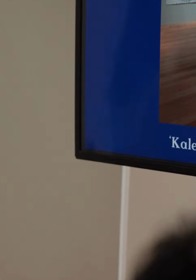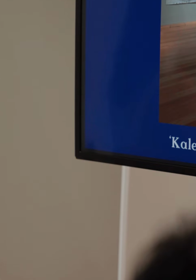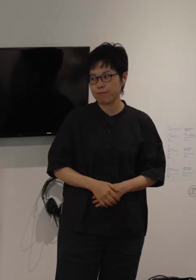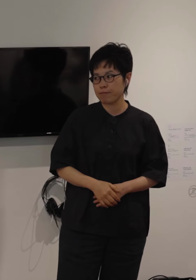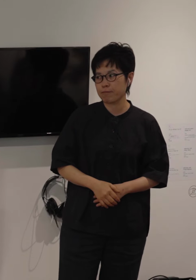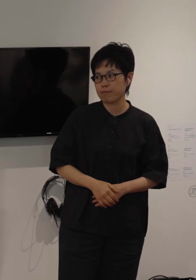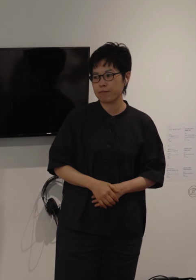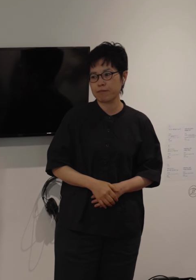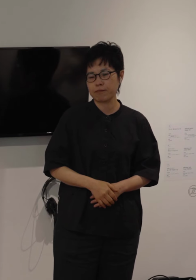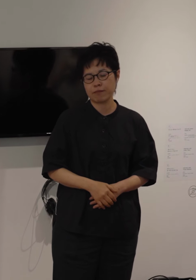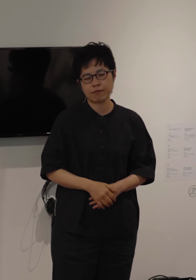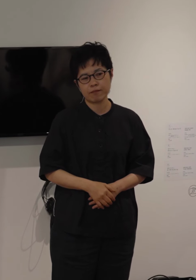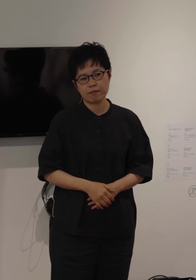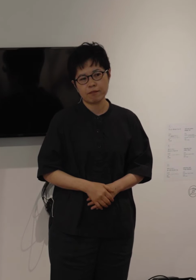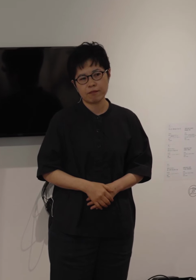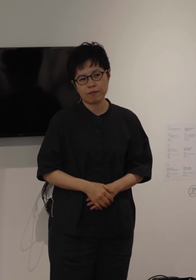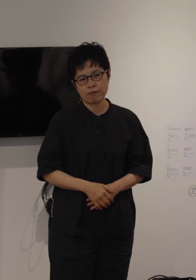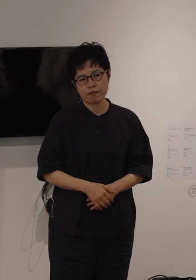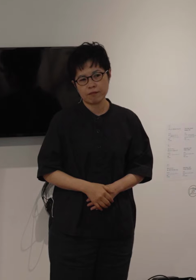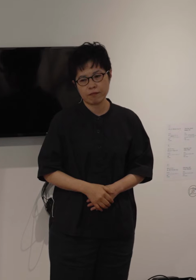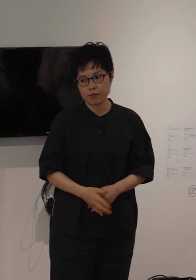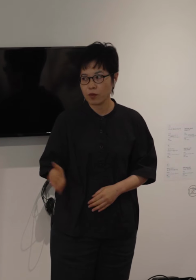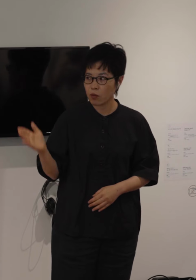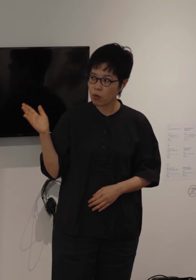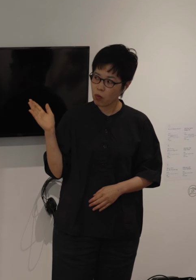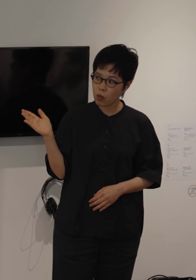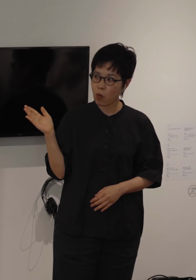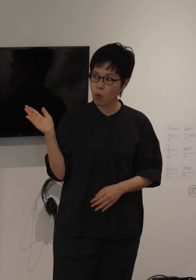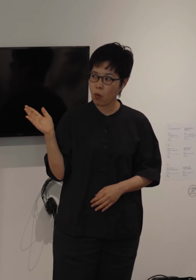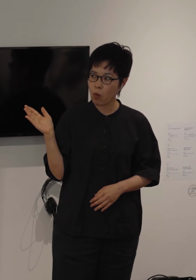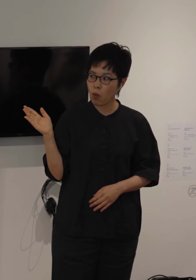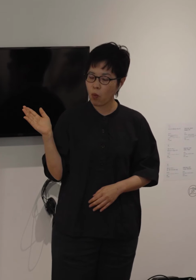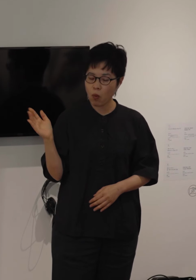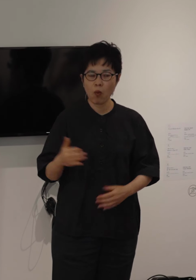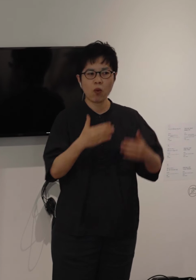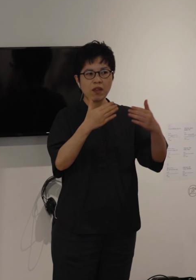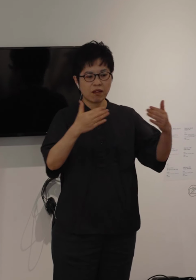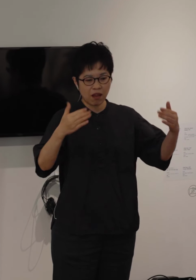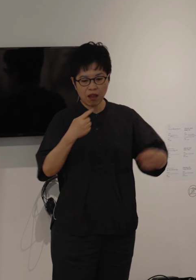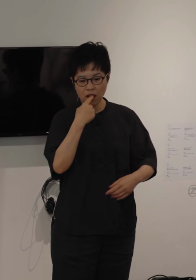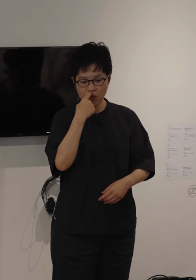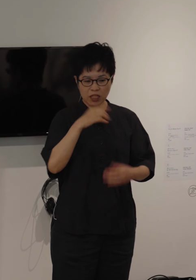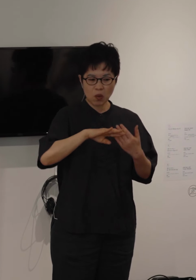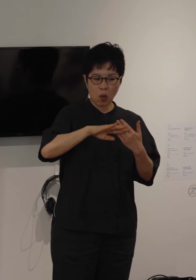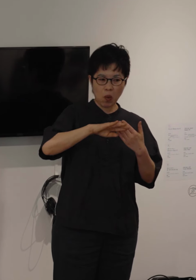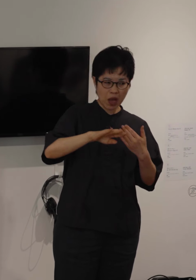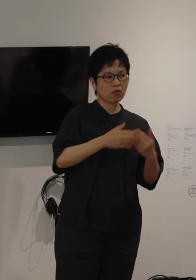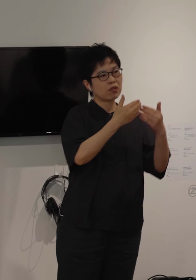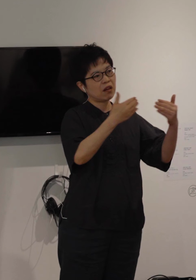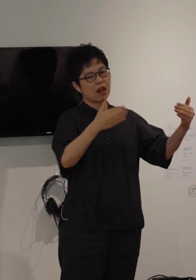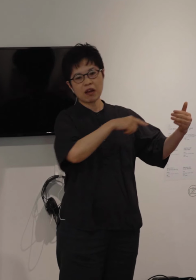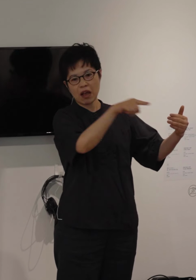day. You'll notice in this exhibition, and what I do in a lot of my exhibitions, is that I really try to embed access